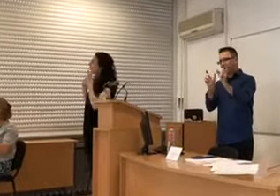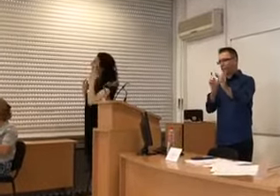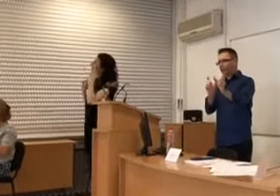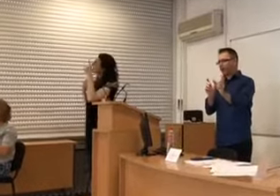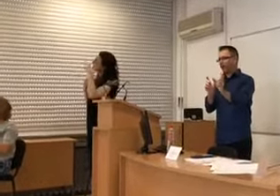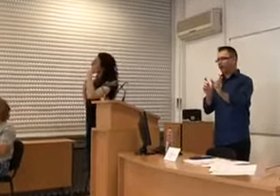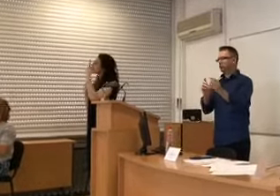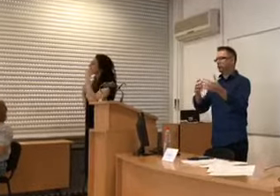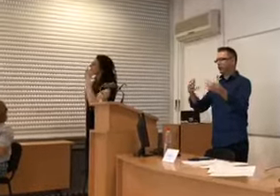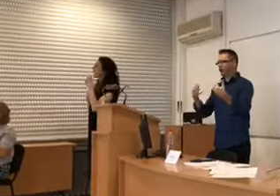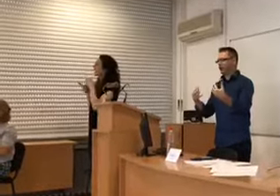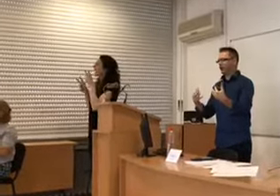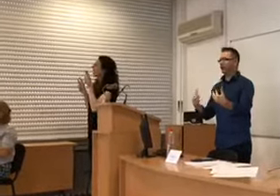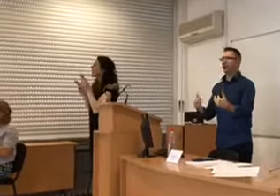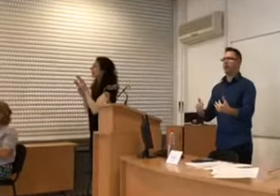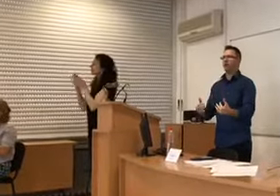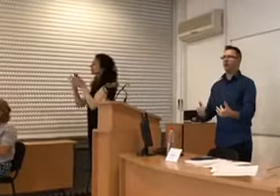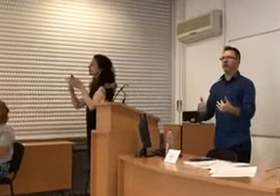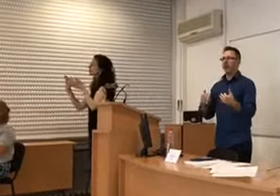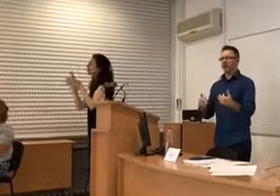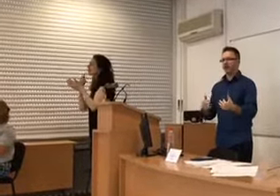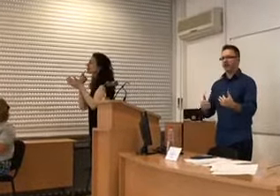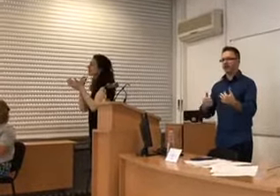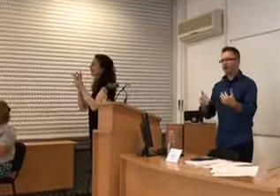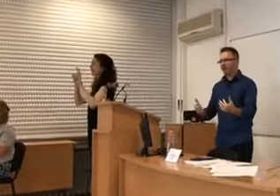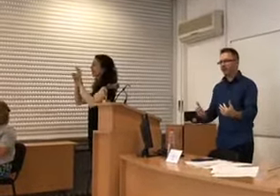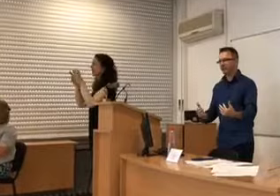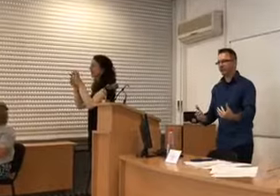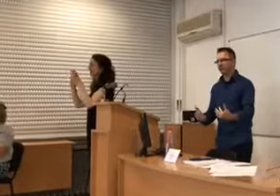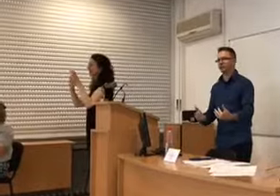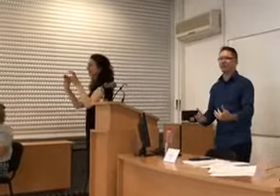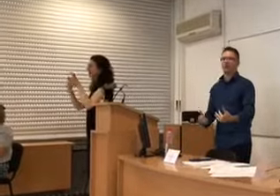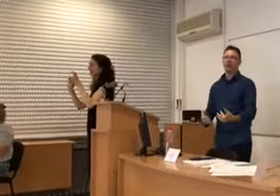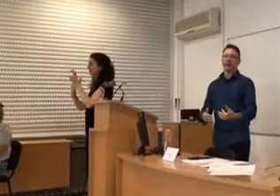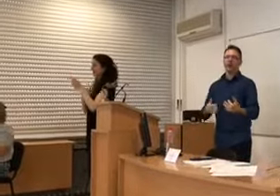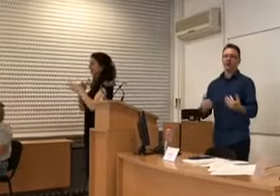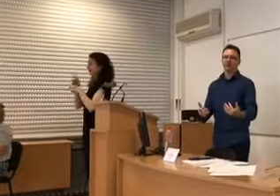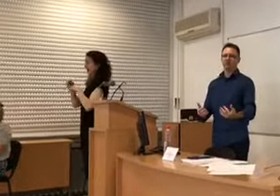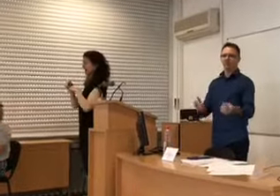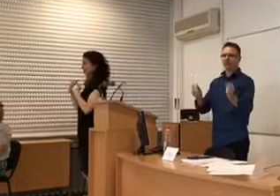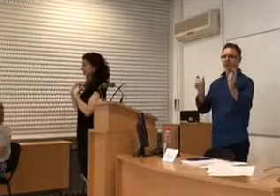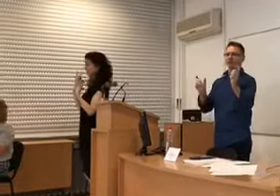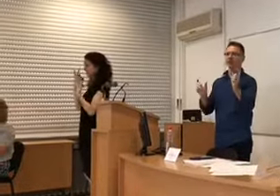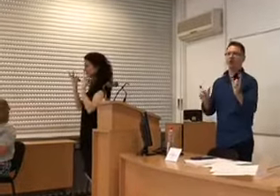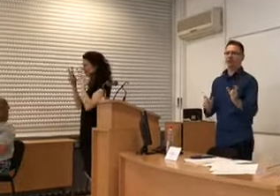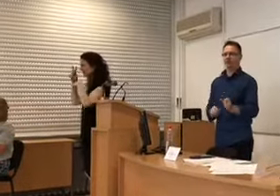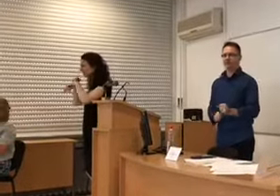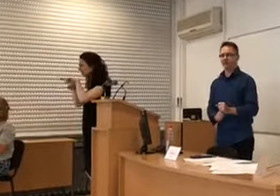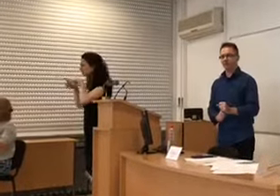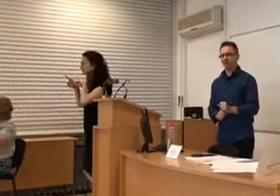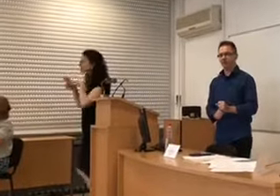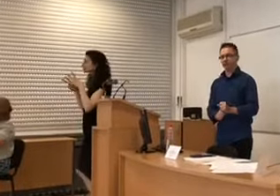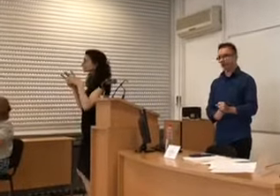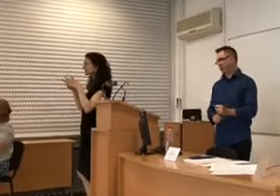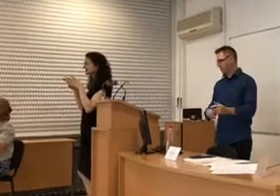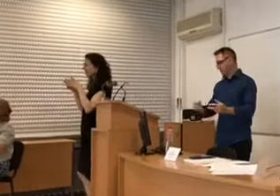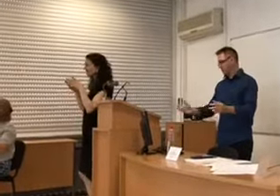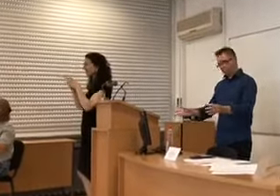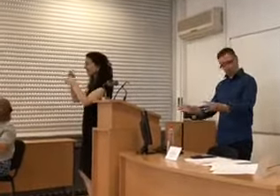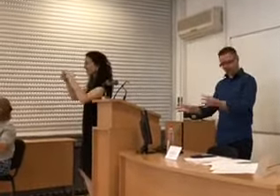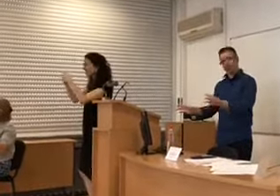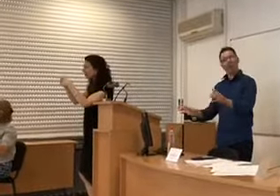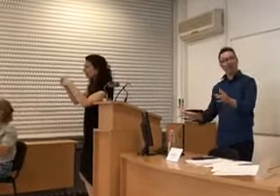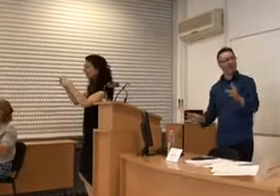way try to link our everyday experience with what is the content of the movie. So this